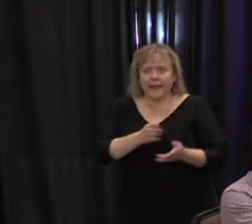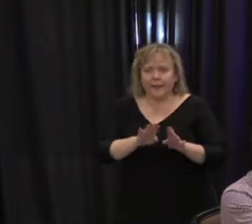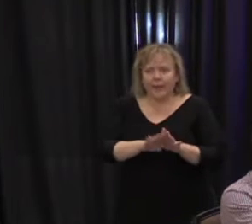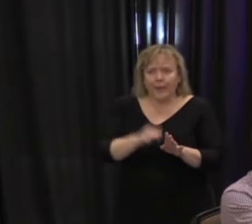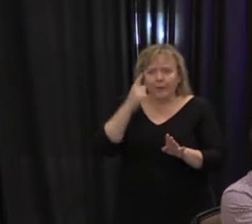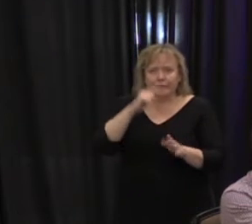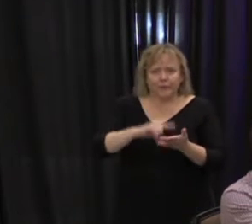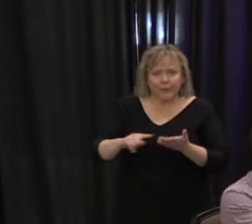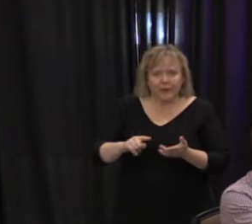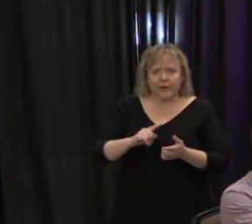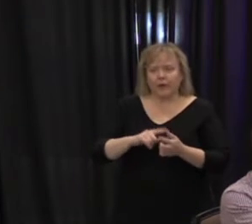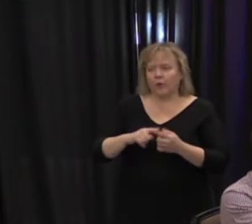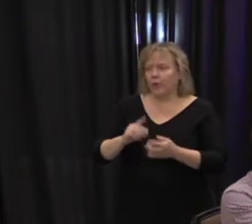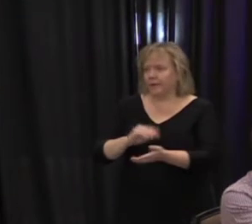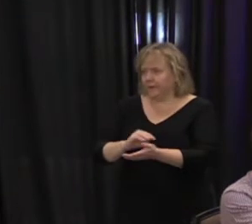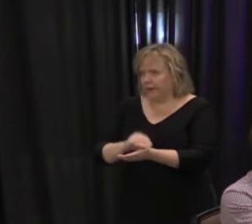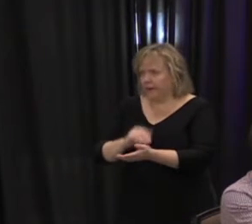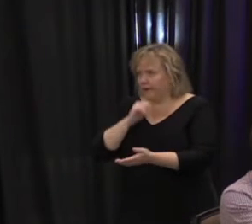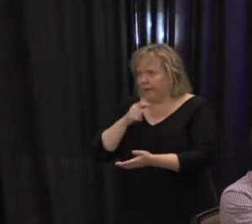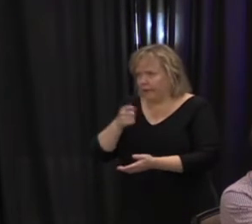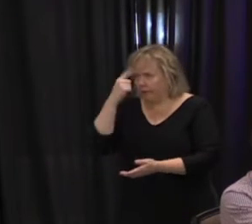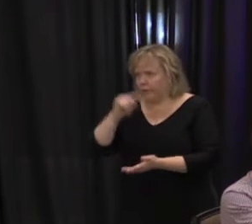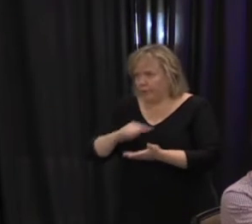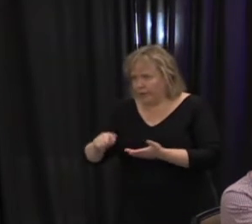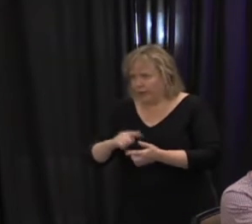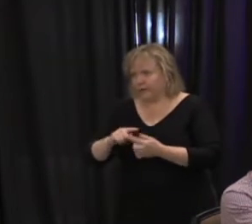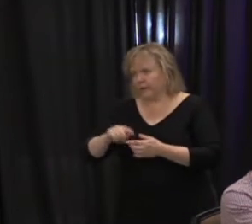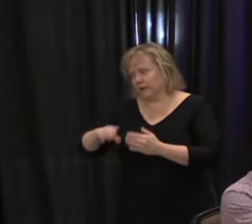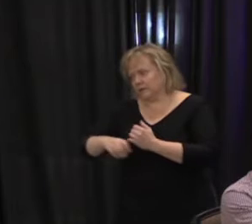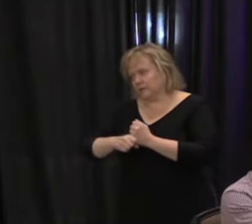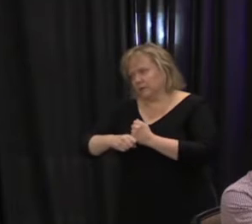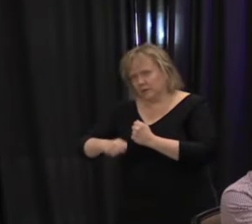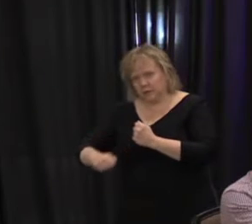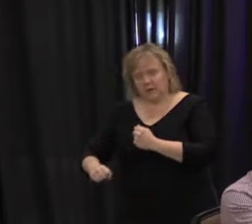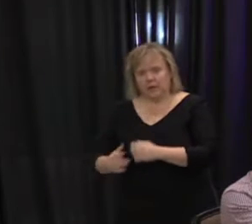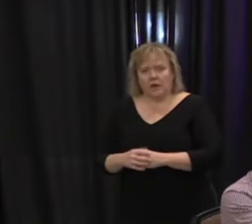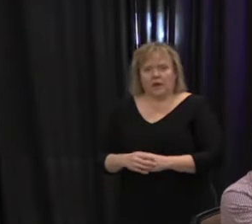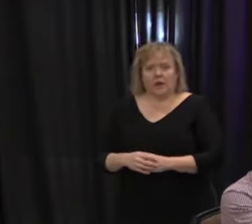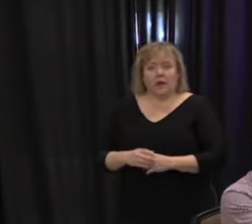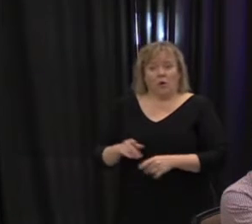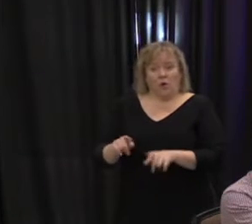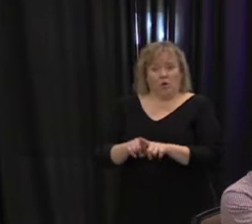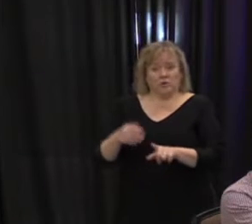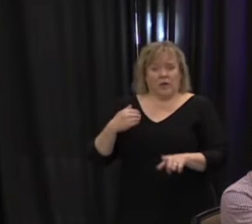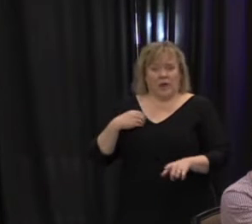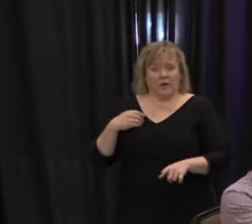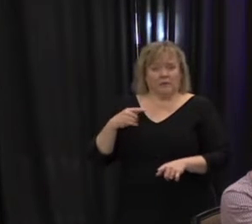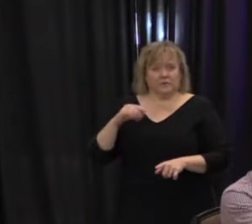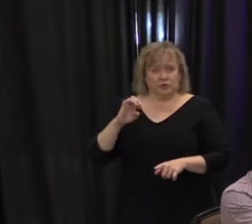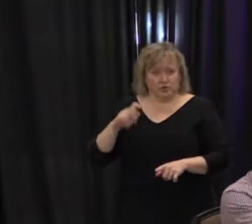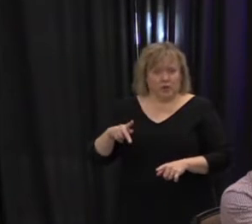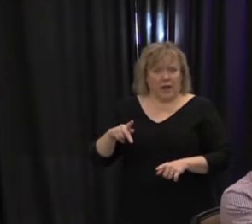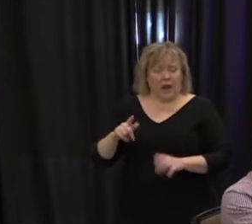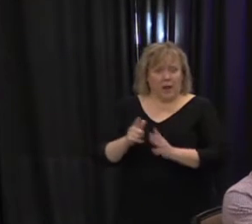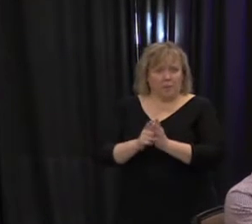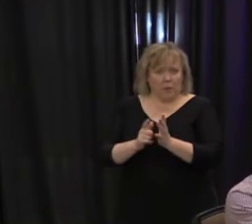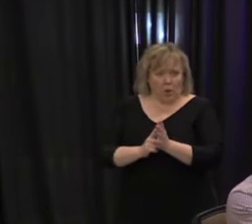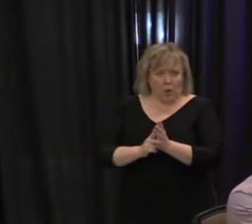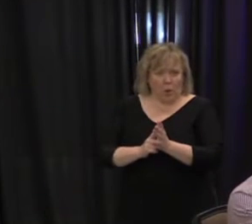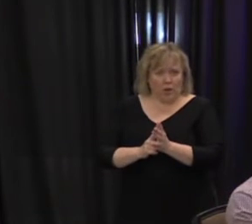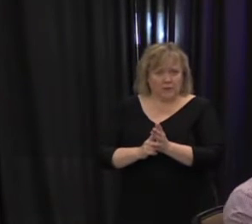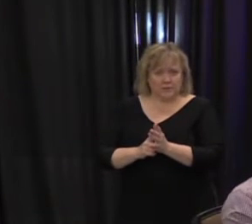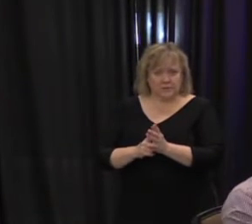and, the provider availability as well. There are all sorts of TRAP laws, which is targeted regulation against abortion